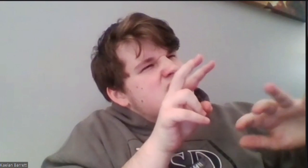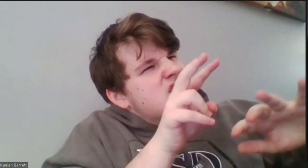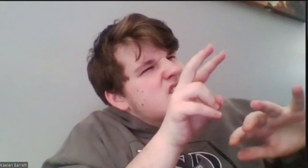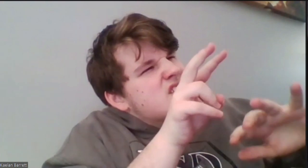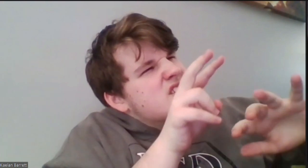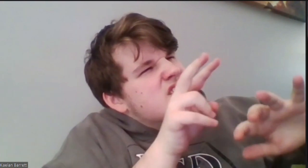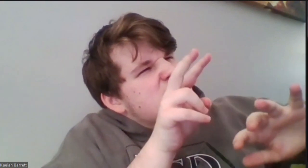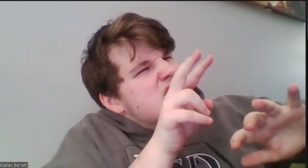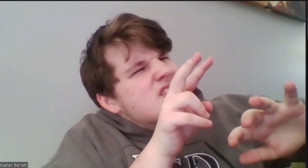I'm looking.